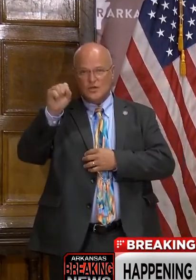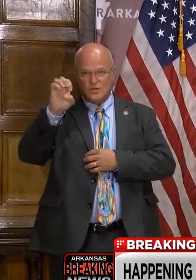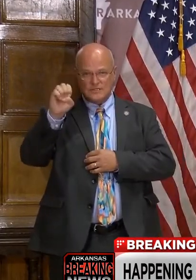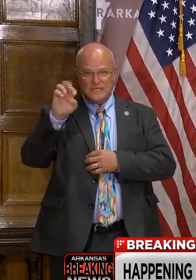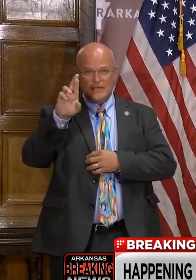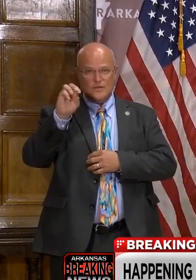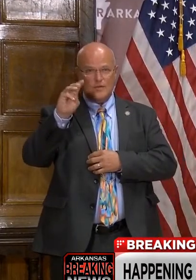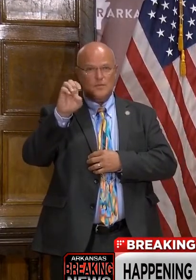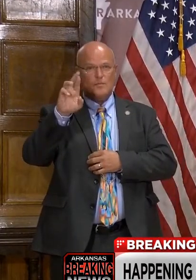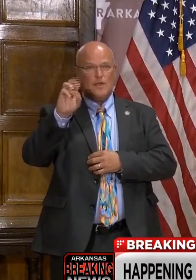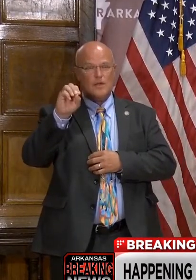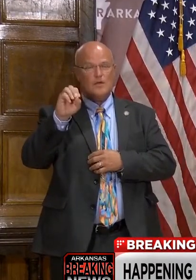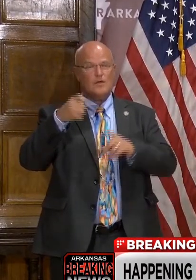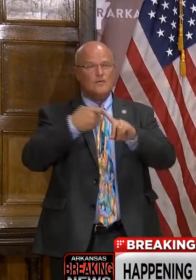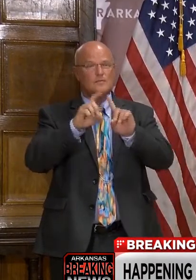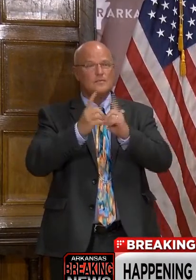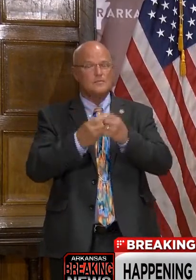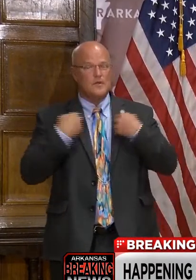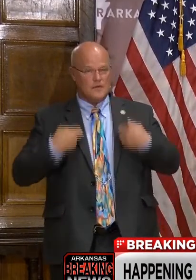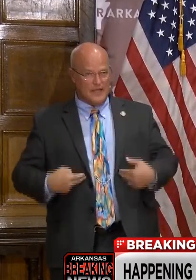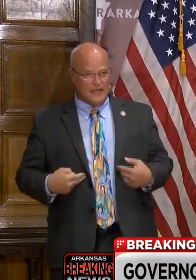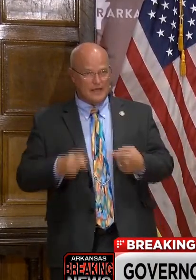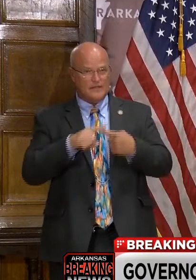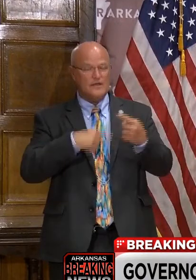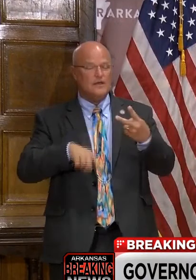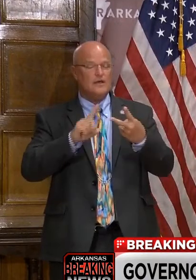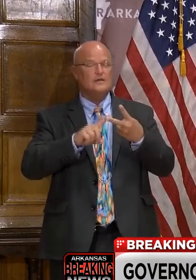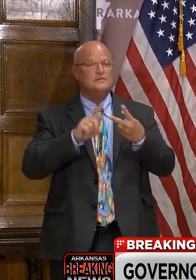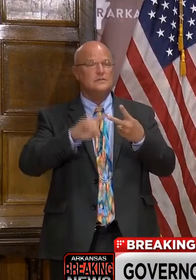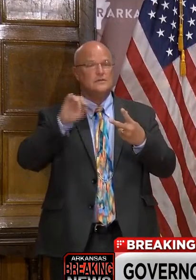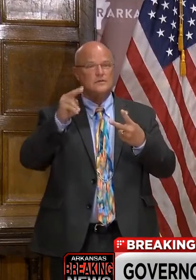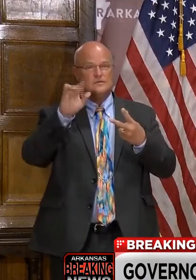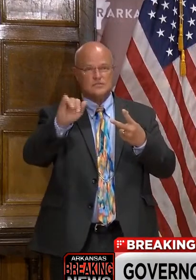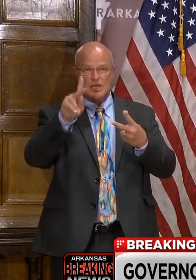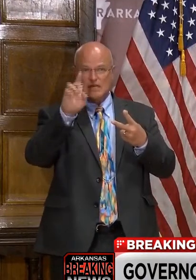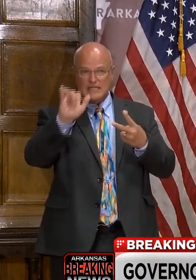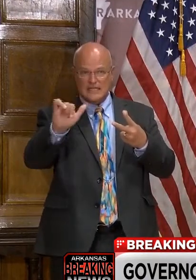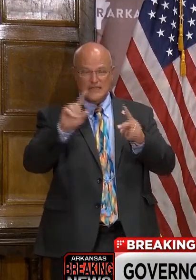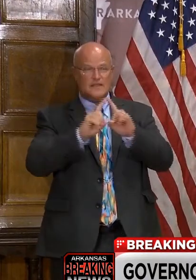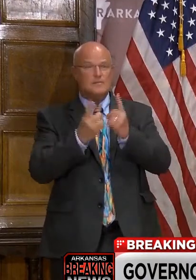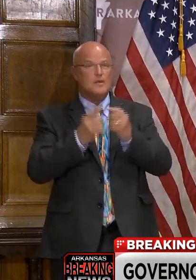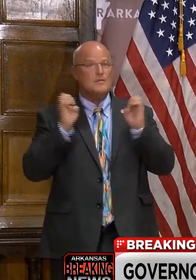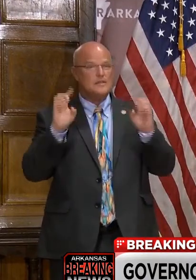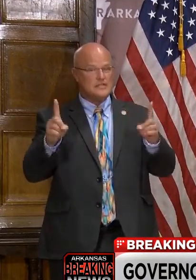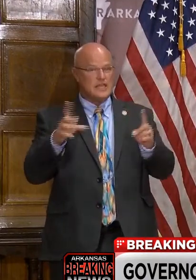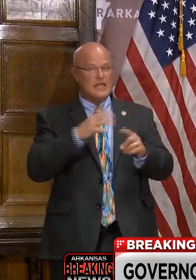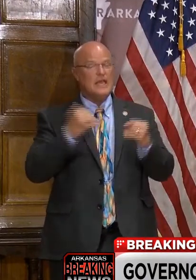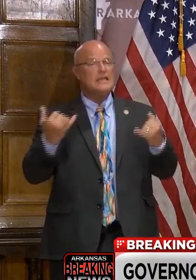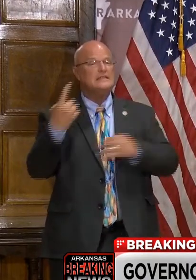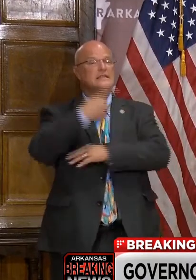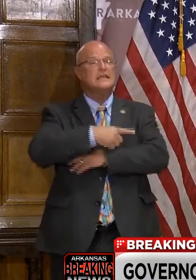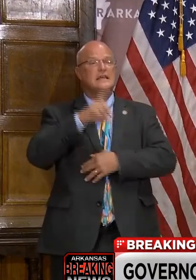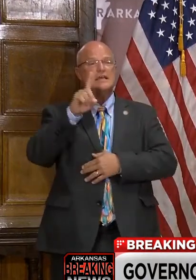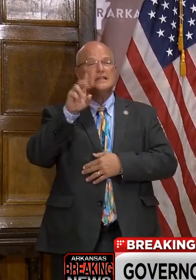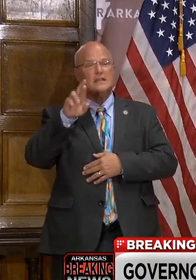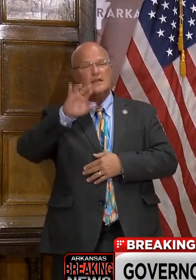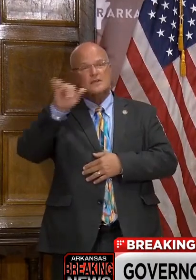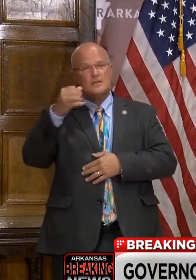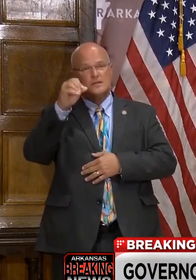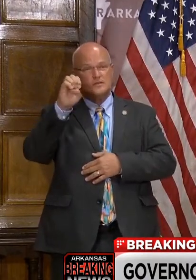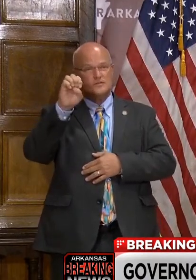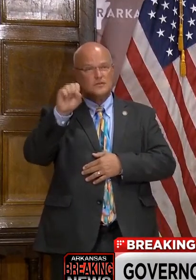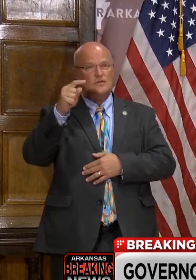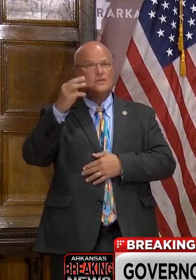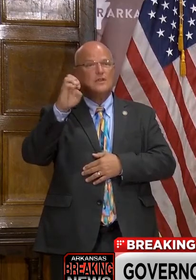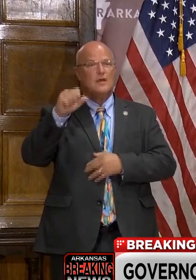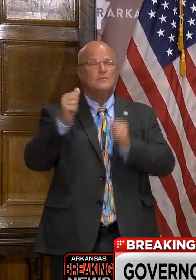Romero of the Department of Health, but also Secretary Johnny Key of the Department of Education, and today Dr. Joe Thompson as well